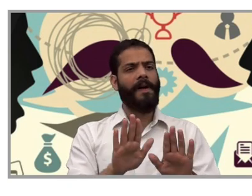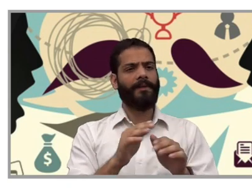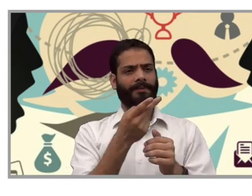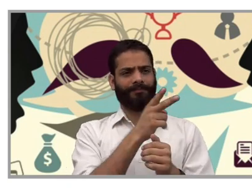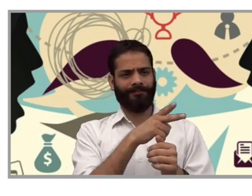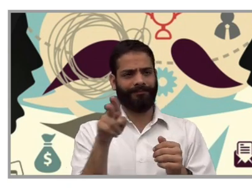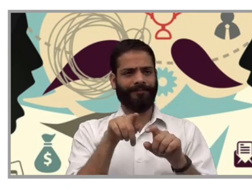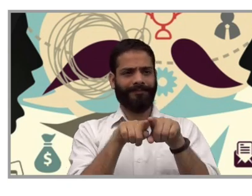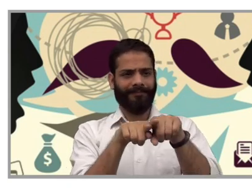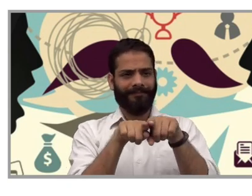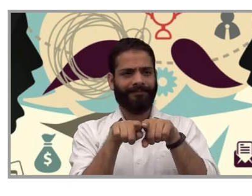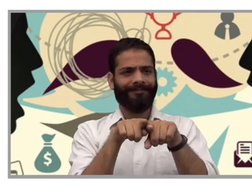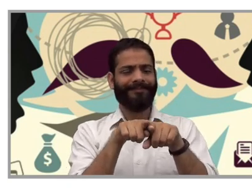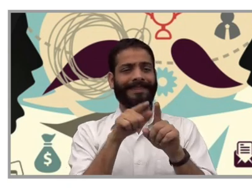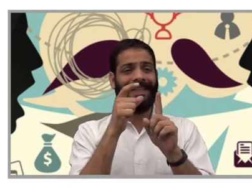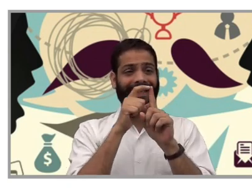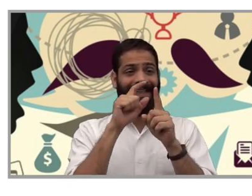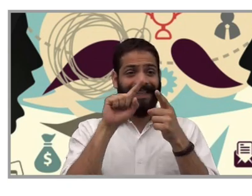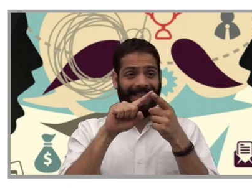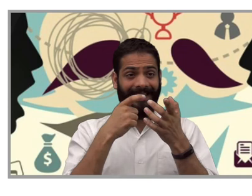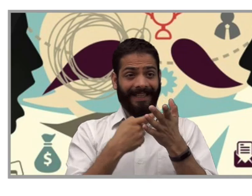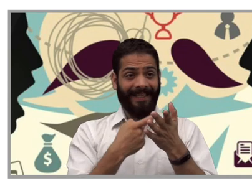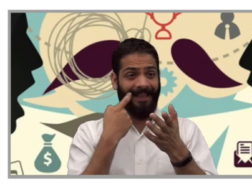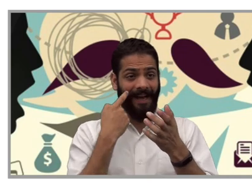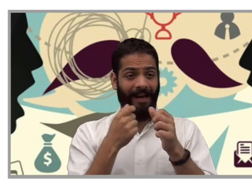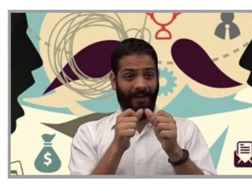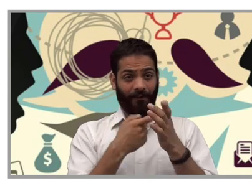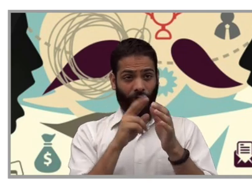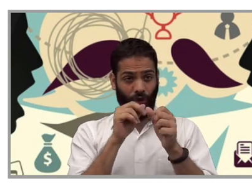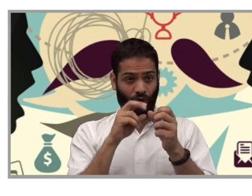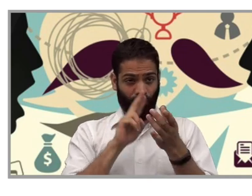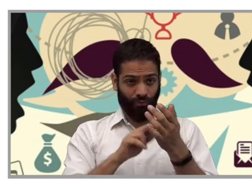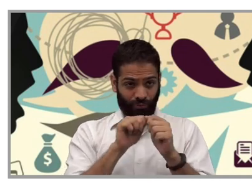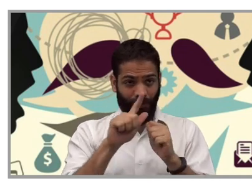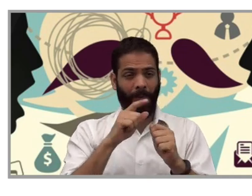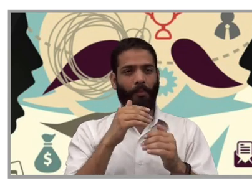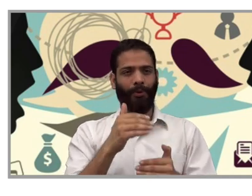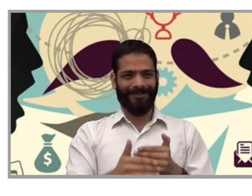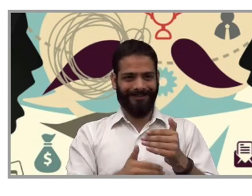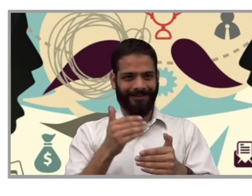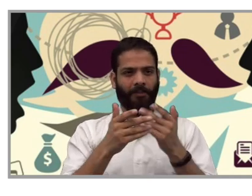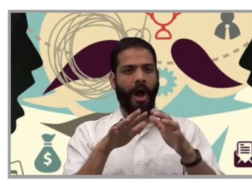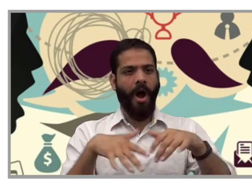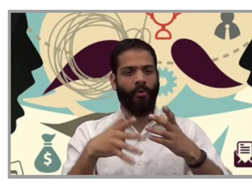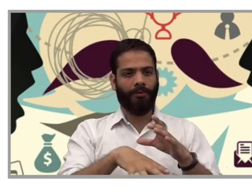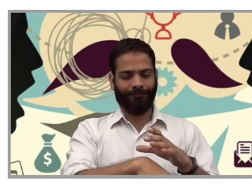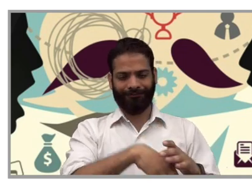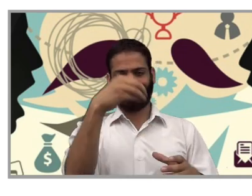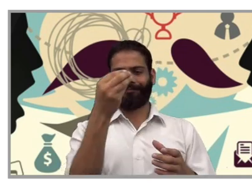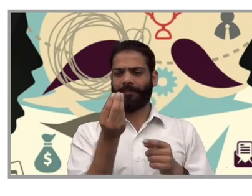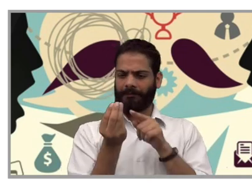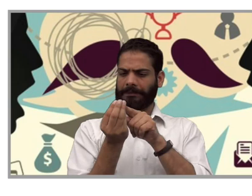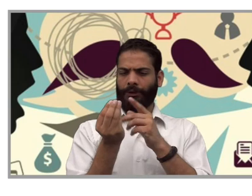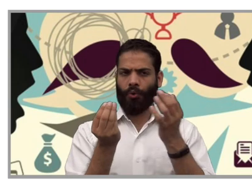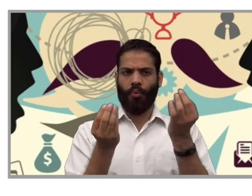Although there are a few instances of derivational processes through which new signs are derived, it is